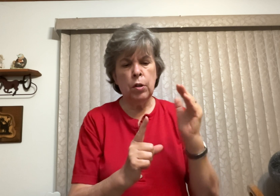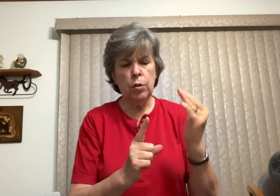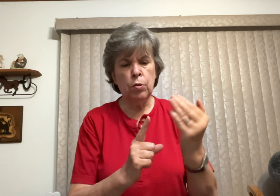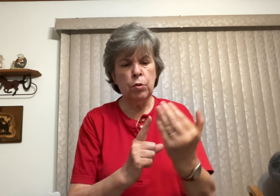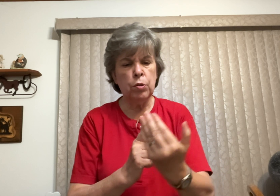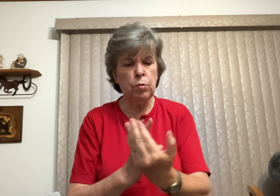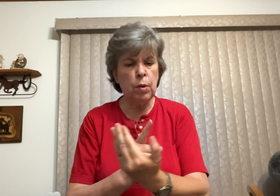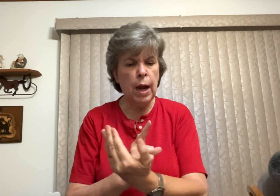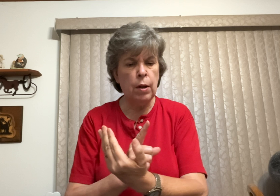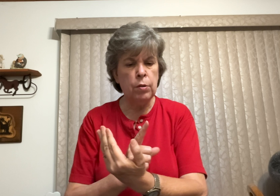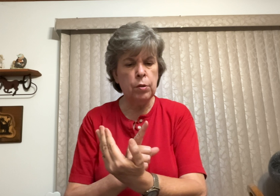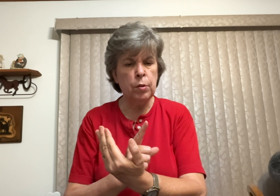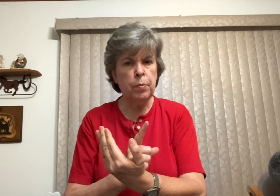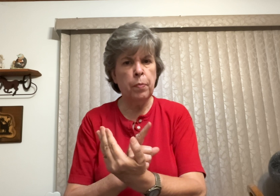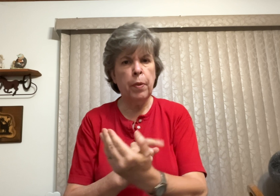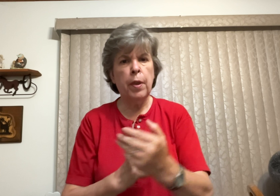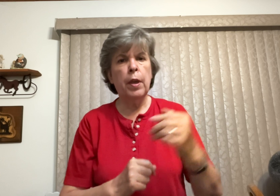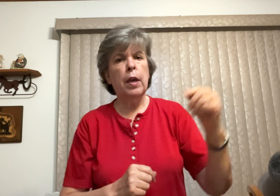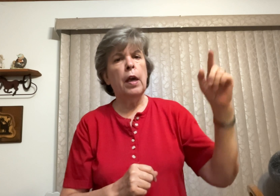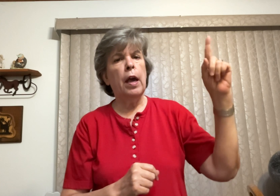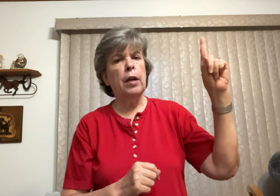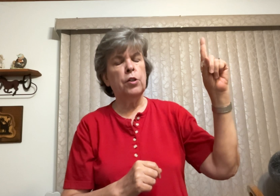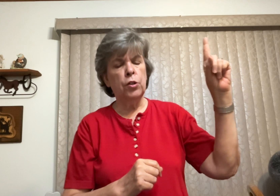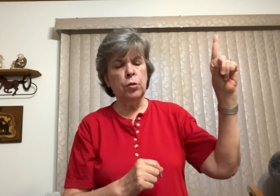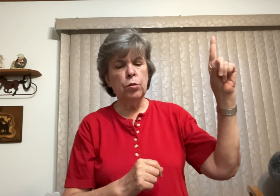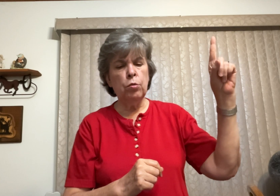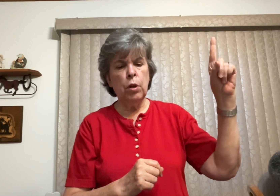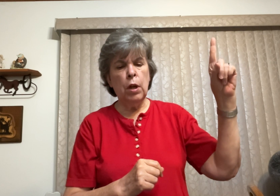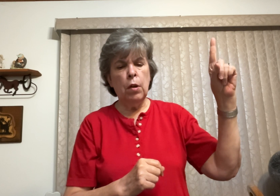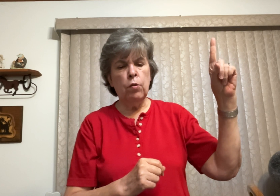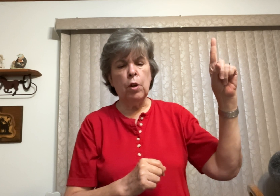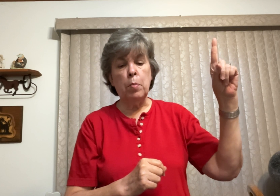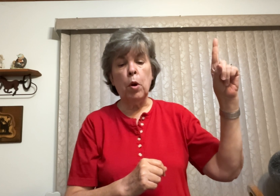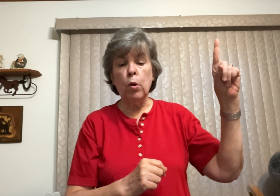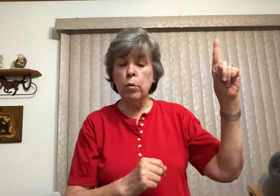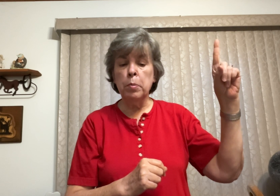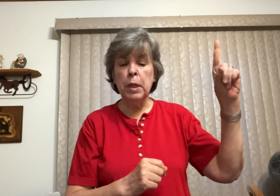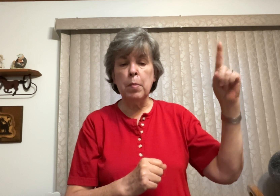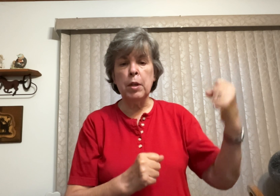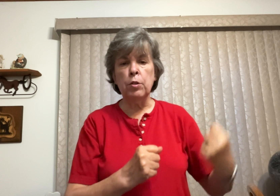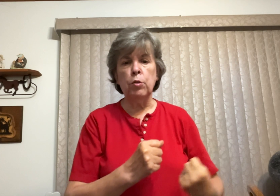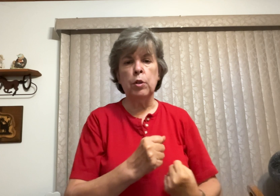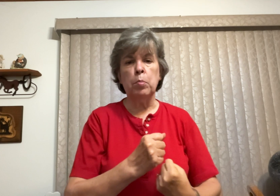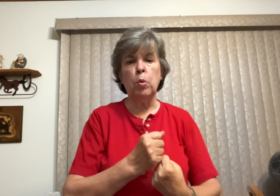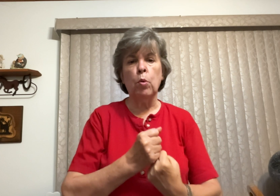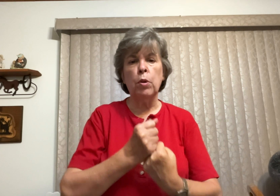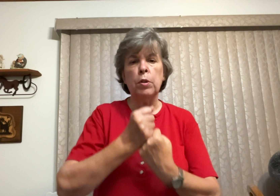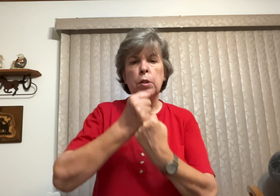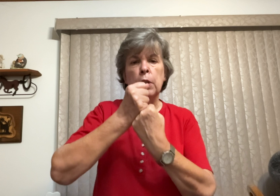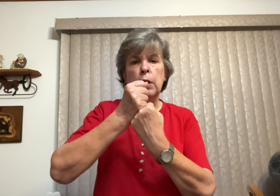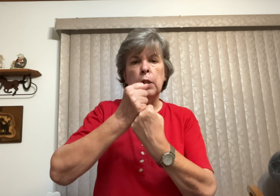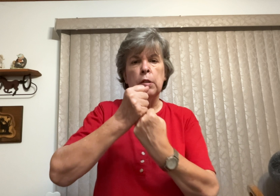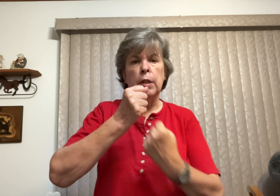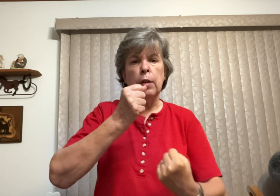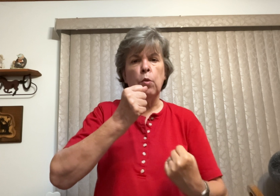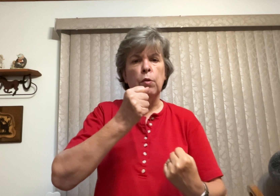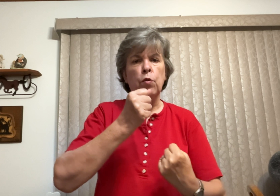You surround. And you, for uphold me, I'm going to do support. It's like one